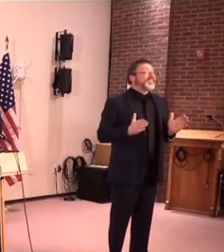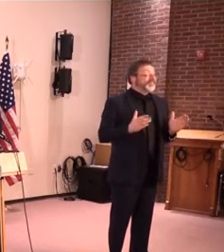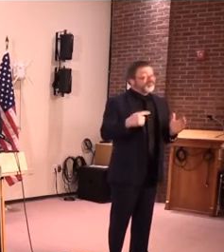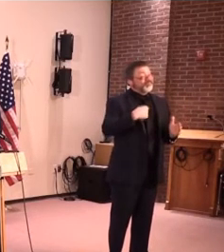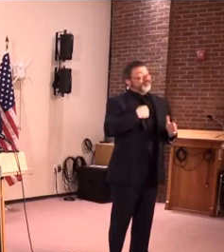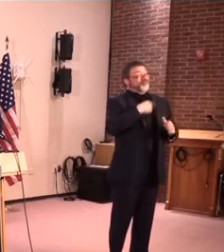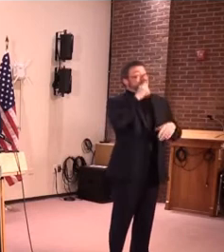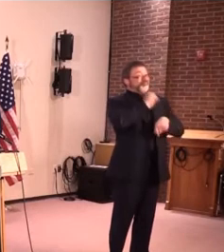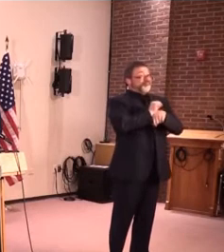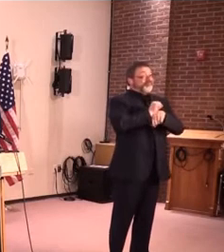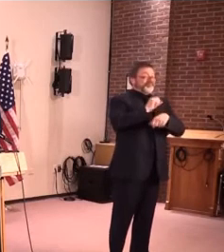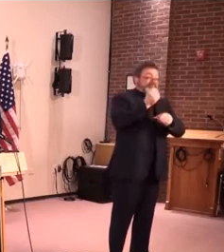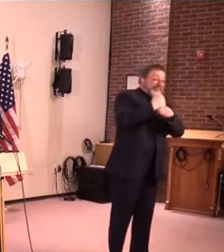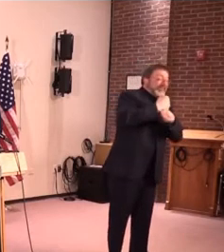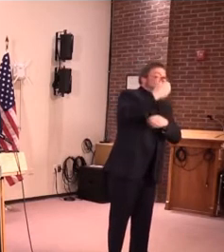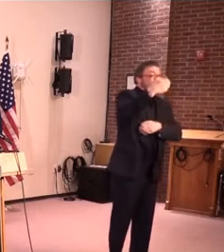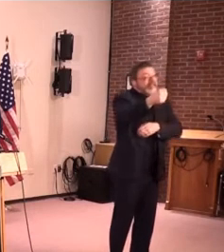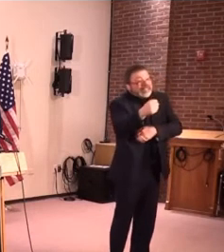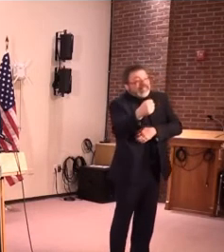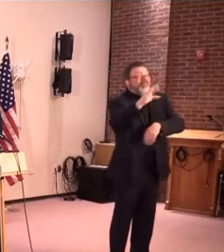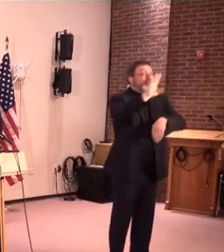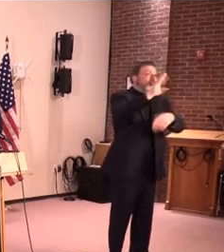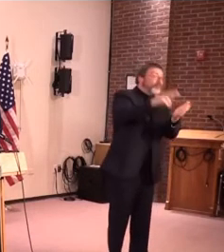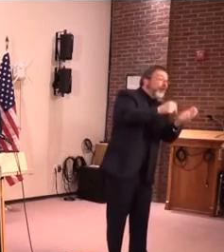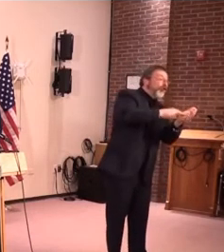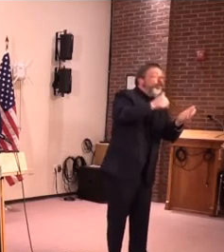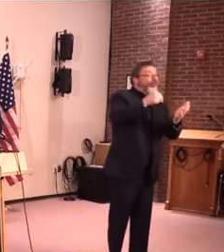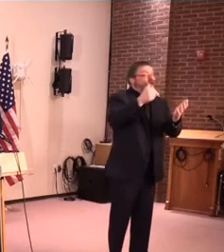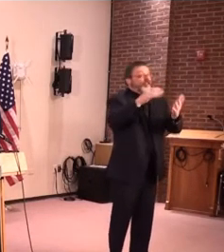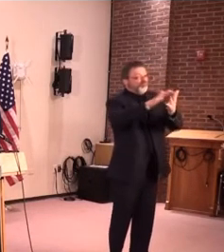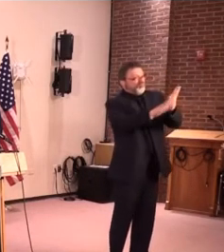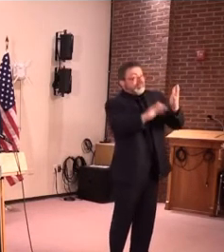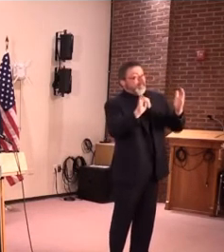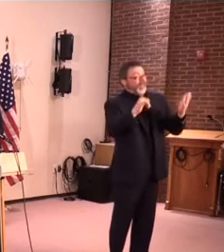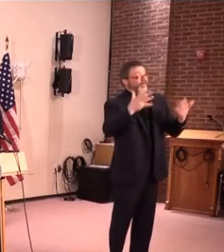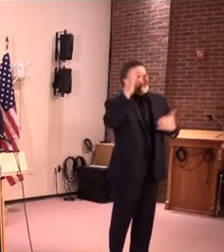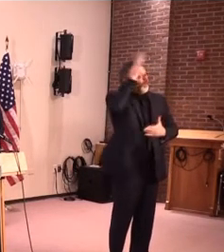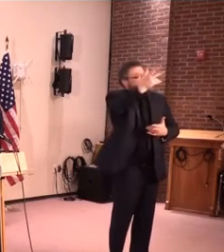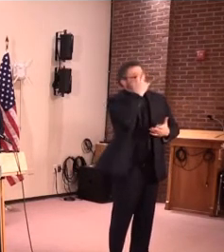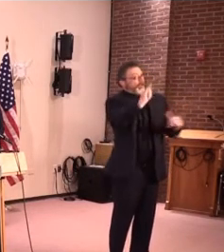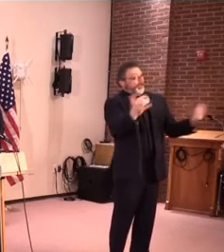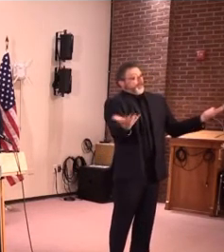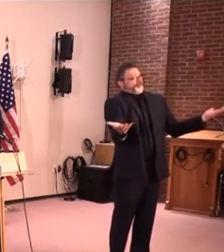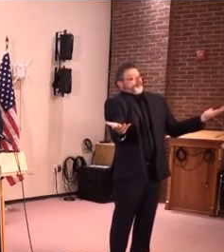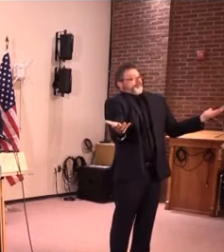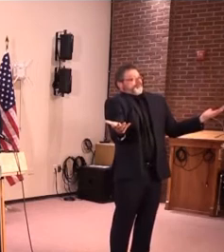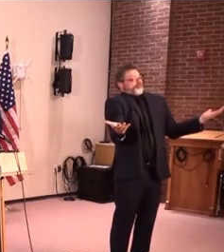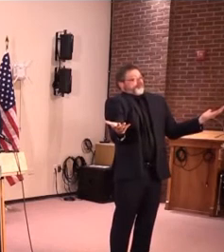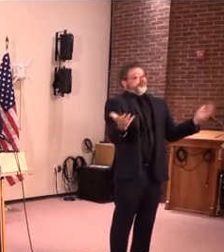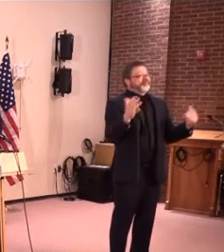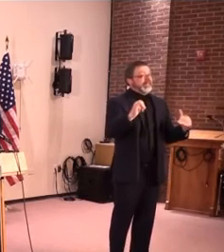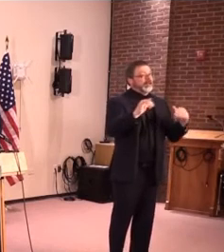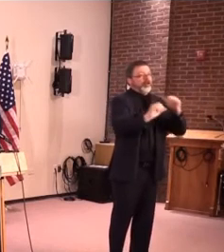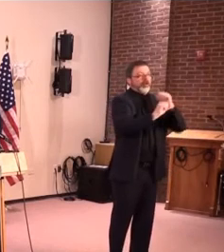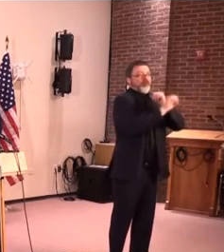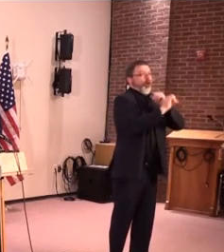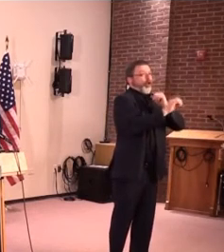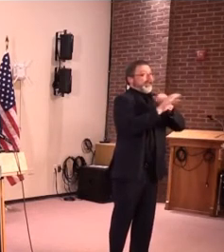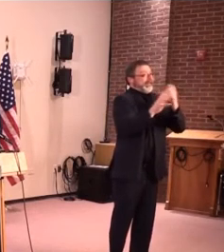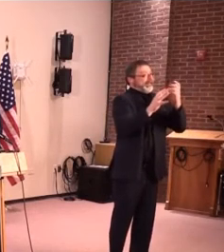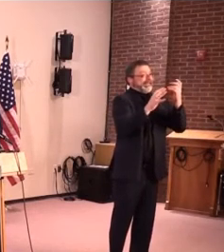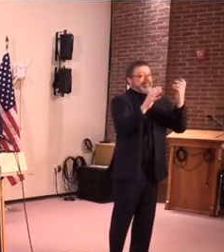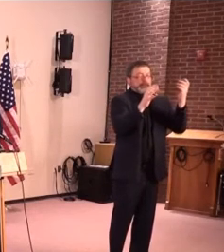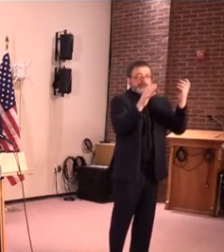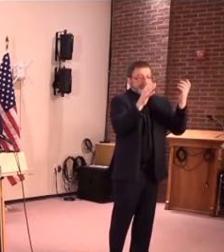future. The collapse of markets, particularly overnight, has forced farmers, cheesemakers, and others into profound